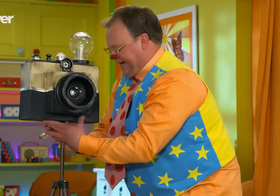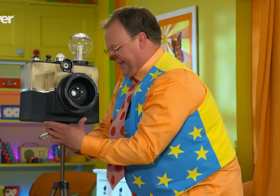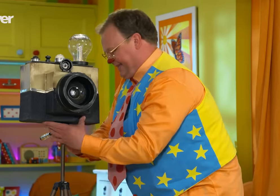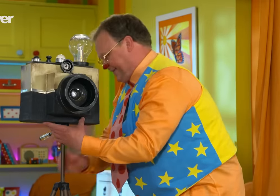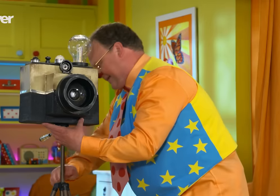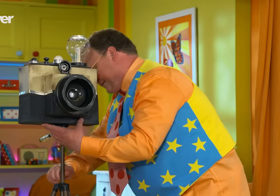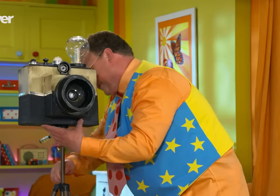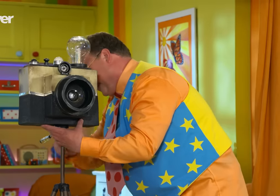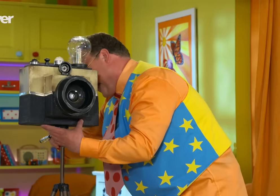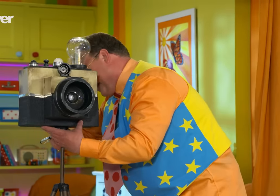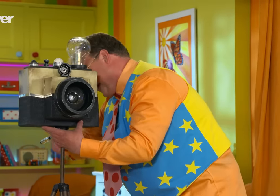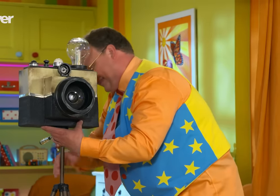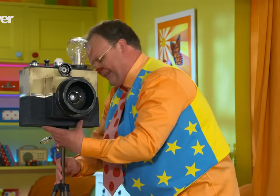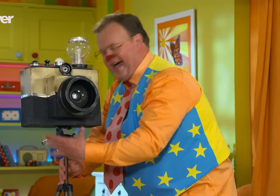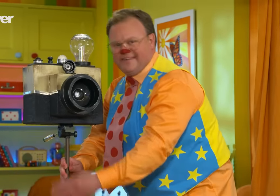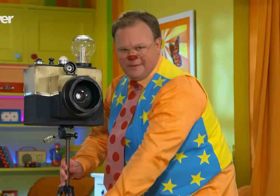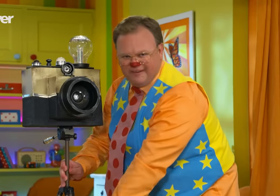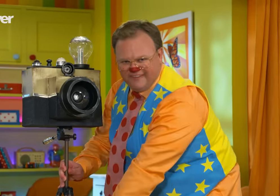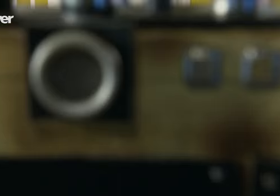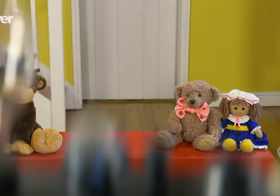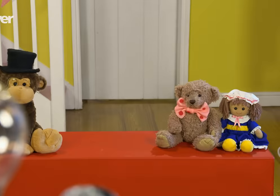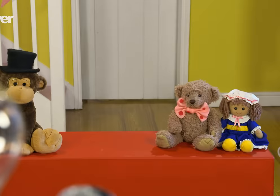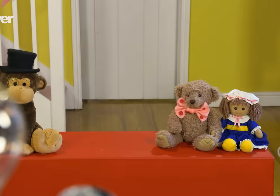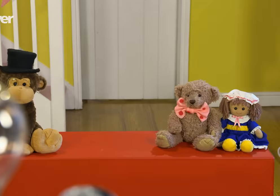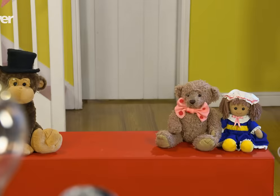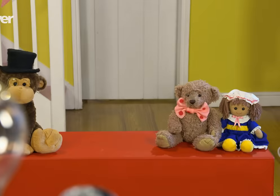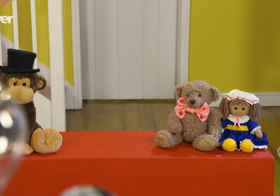Right, that's it. I'll just put on there, tighten that. Should be fine.